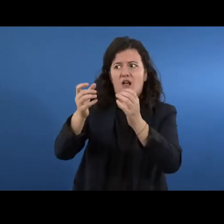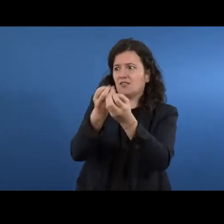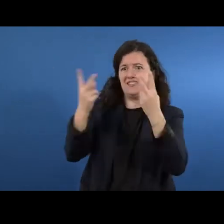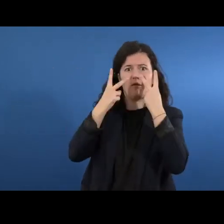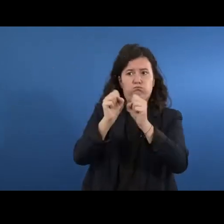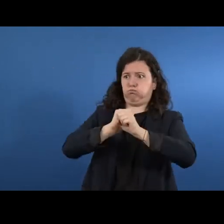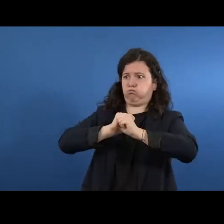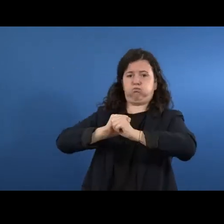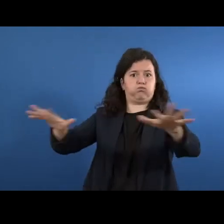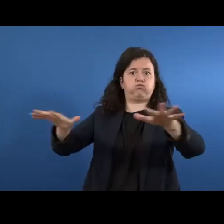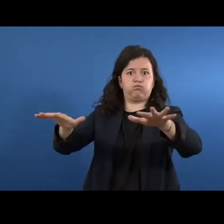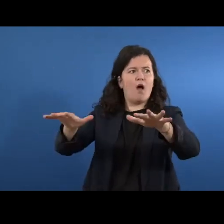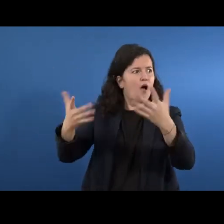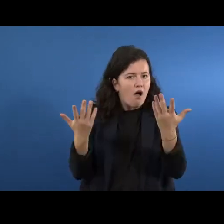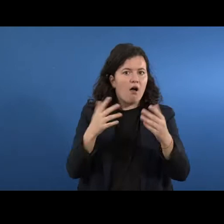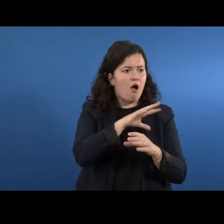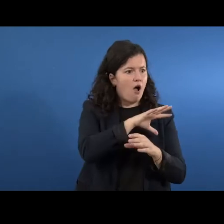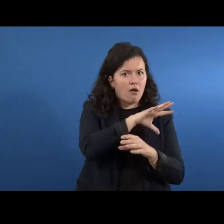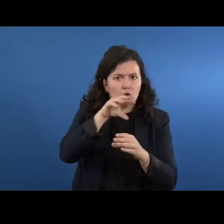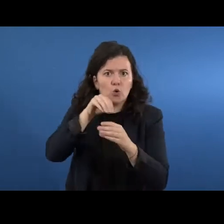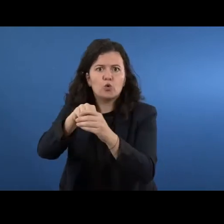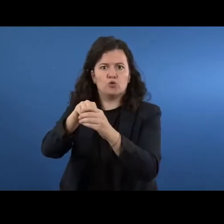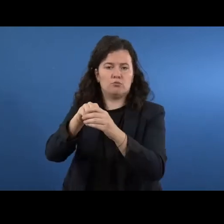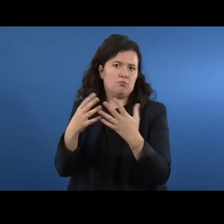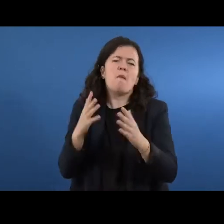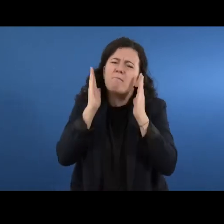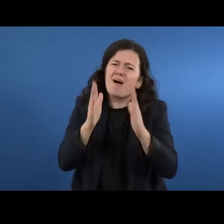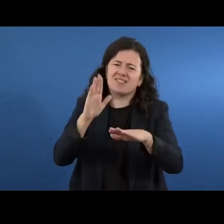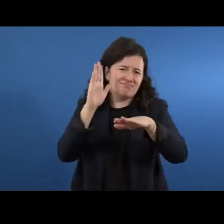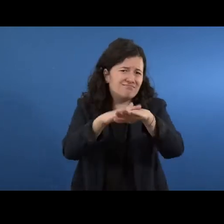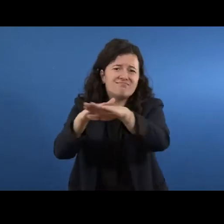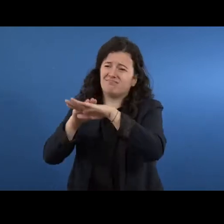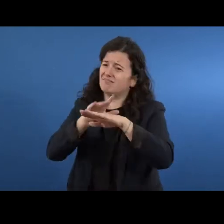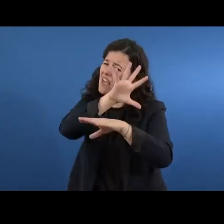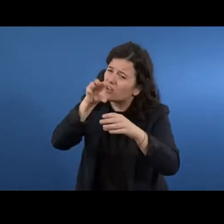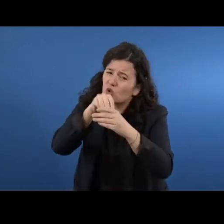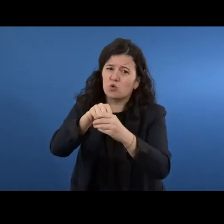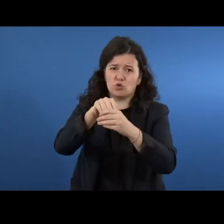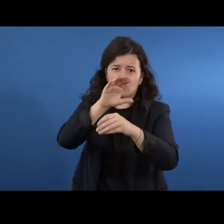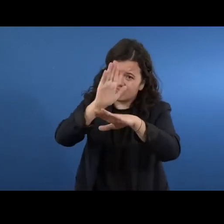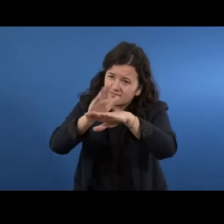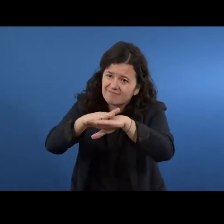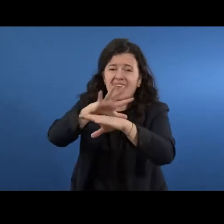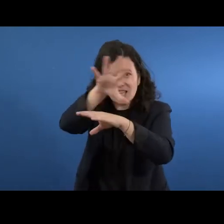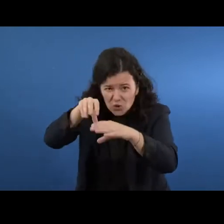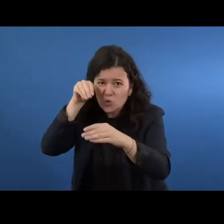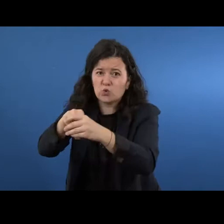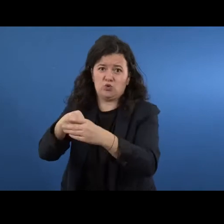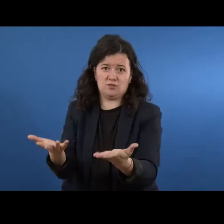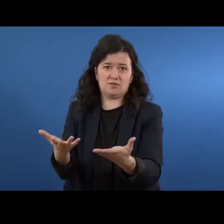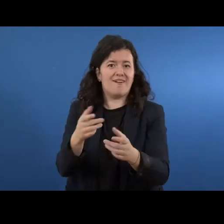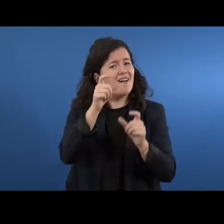an automatic thing, right? So we always have to keep pushing for the inclusion of people with disabilities. And we know